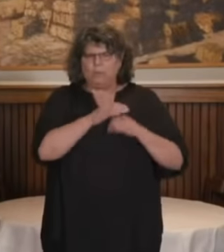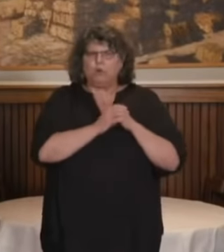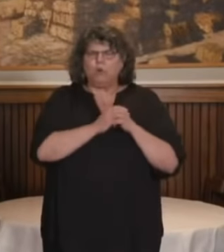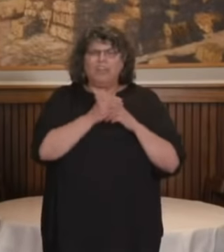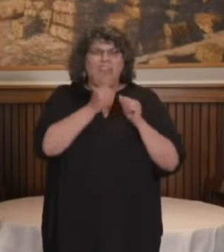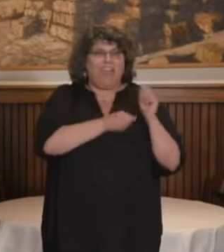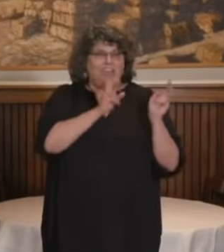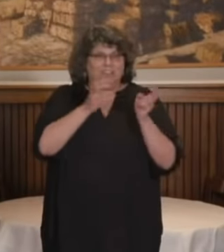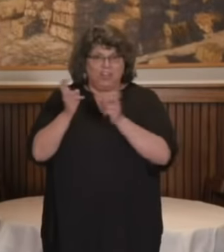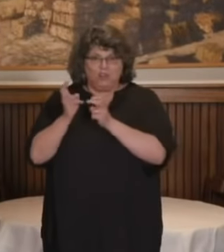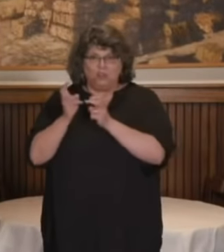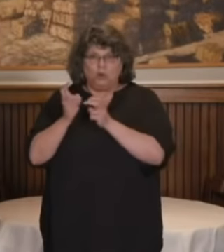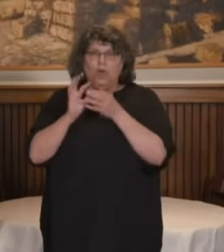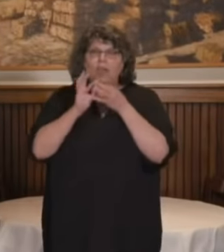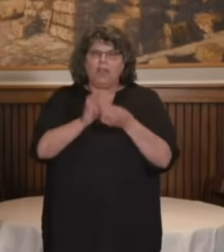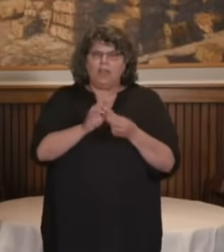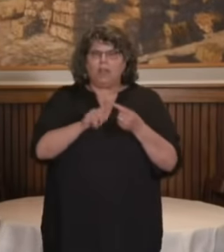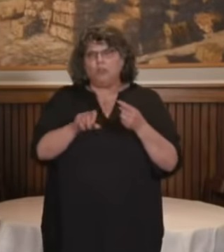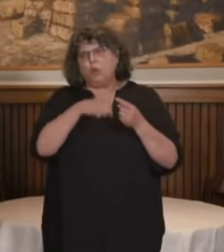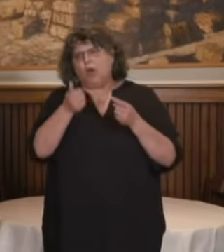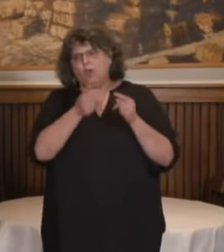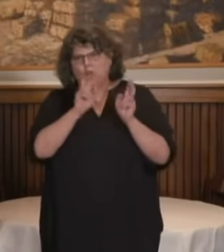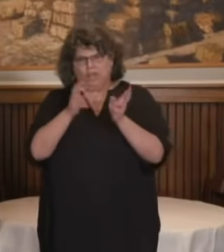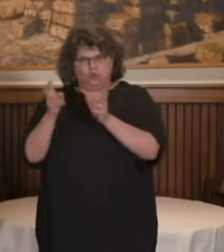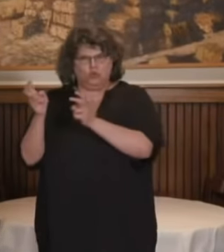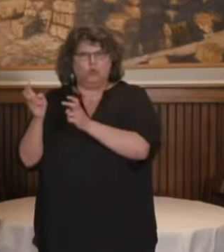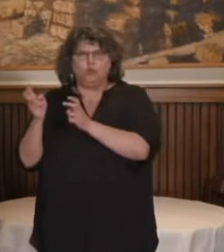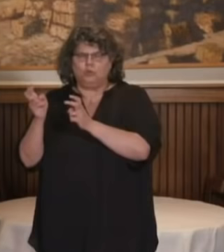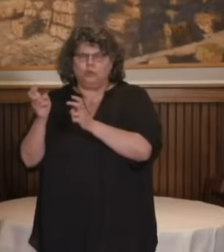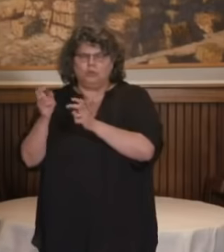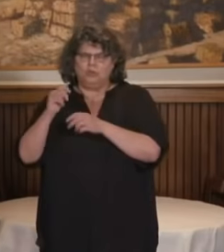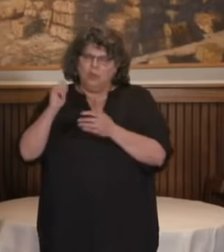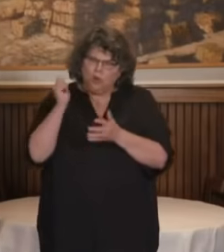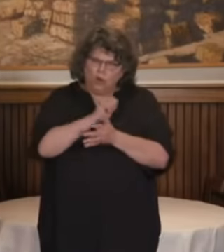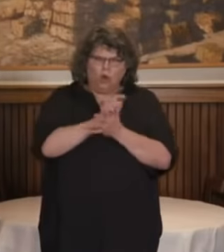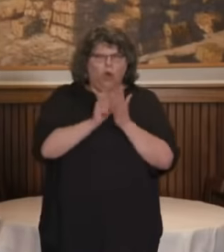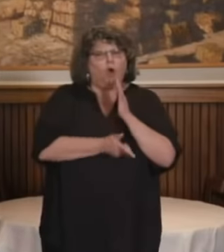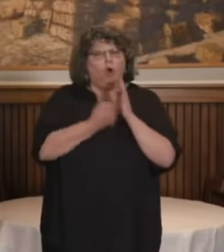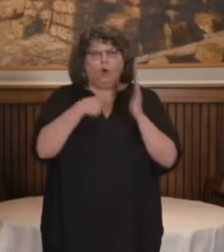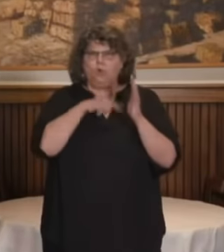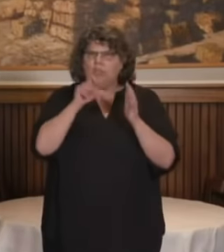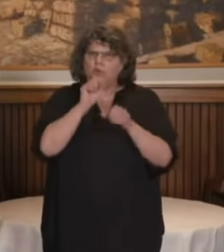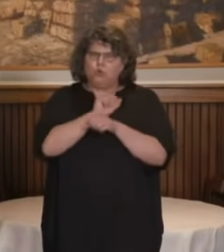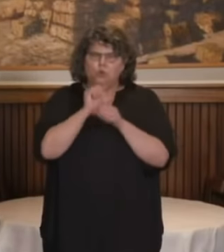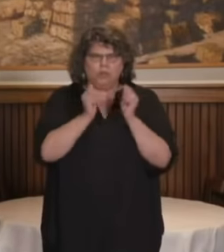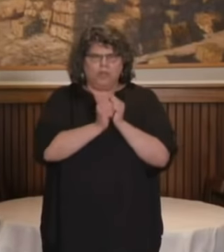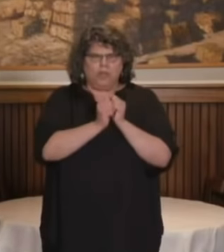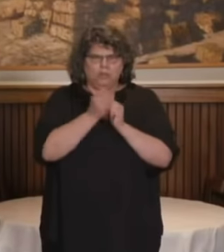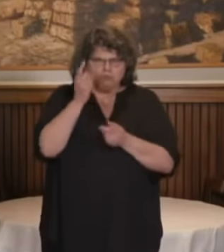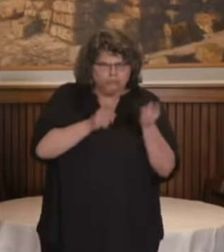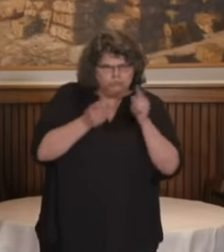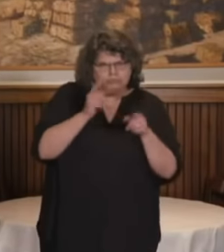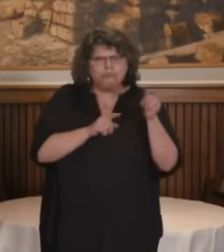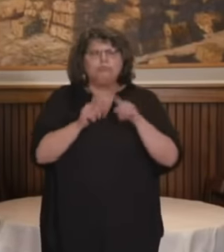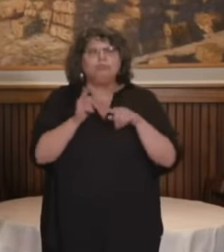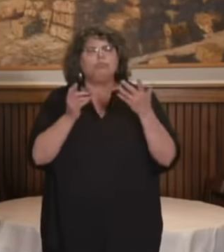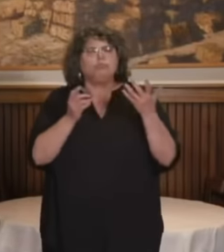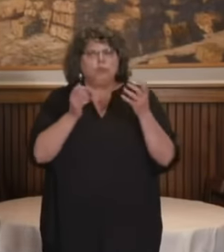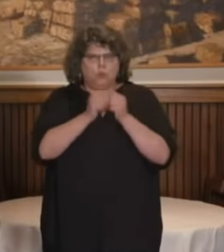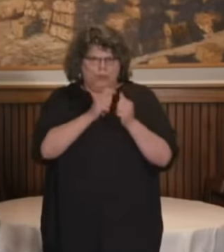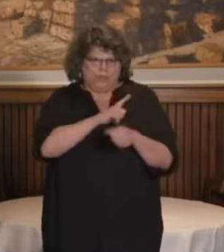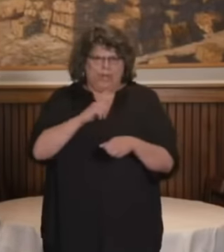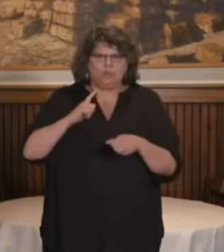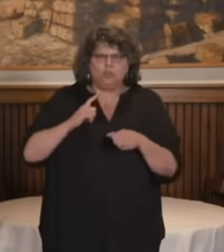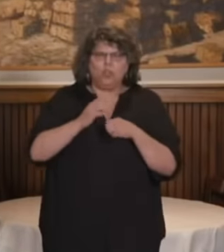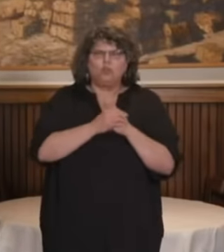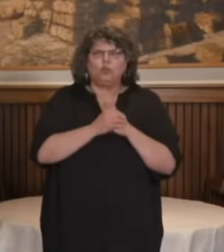issue connects to other issues. All of these things we need to work together in collaborative spirit with the legislature